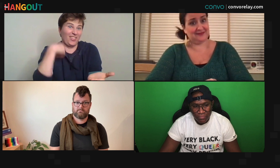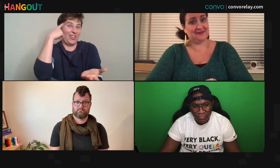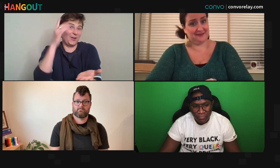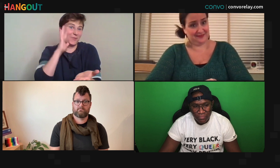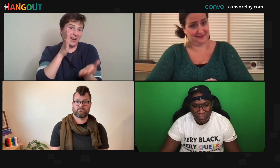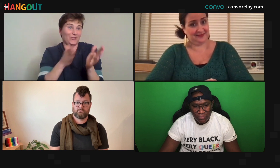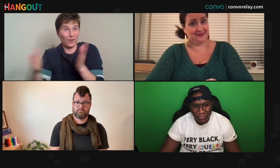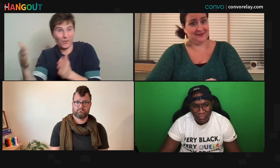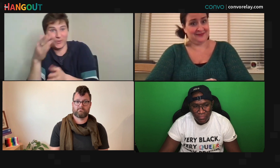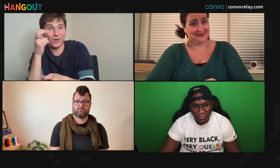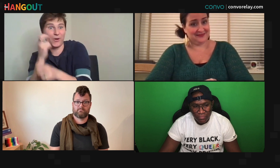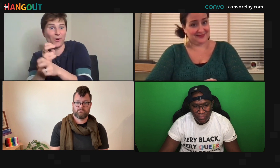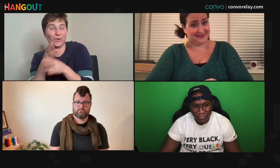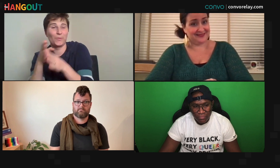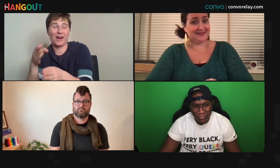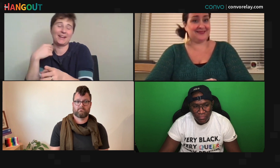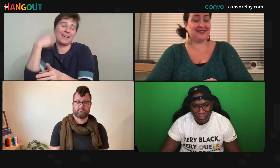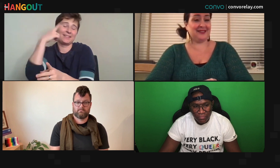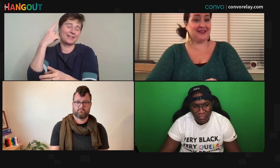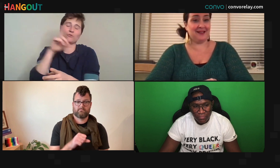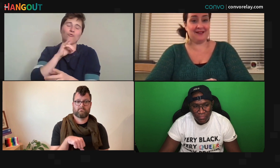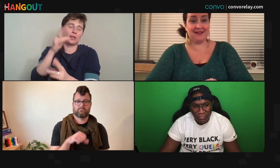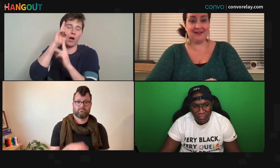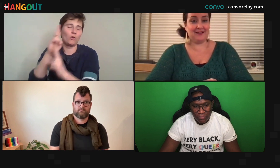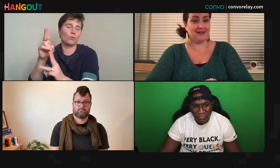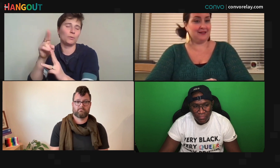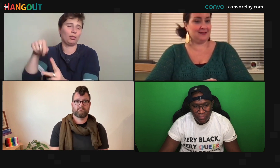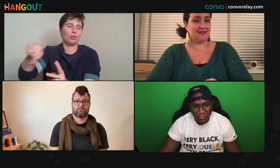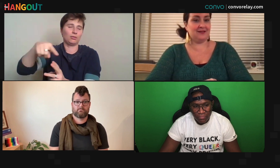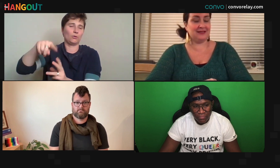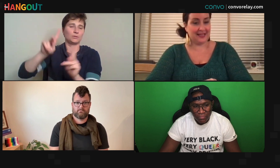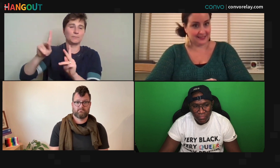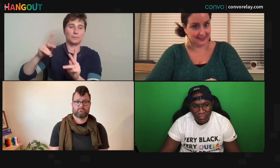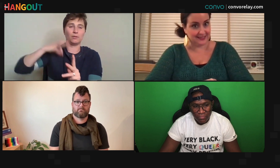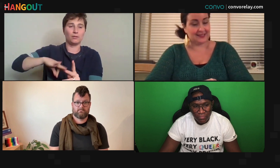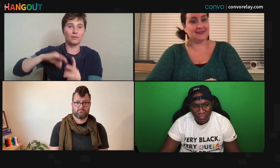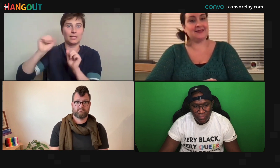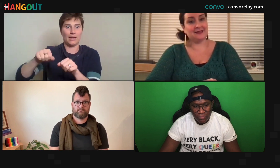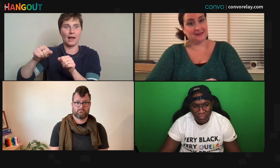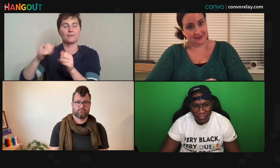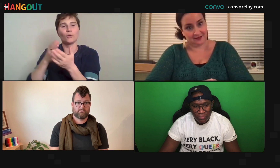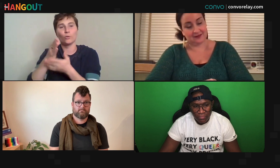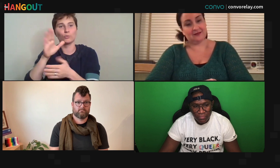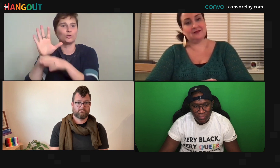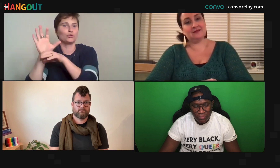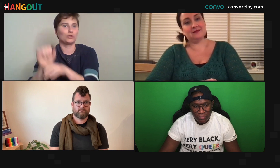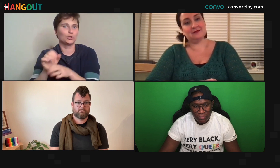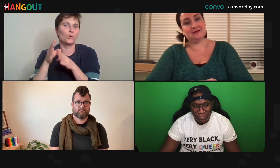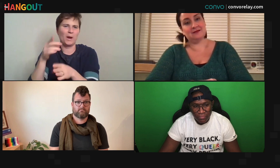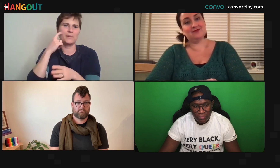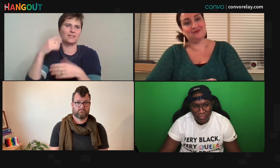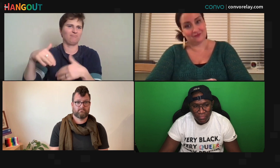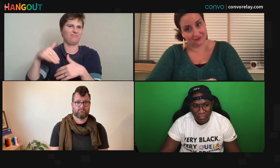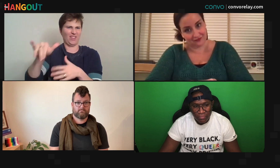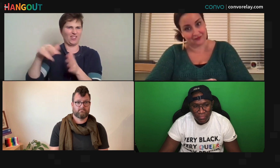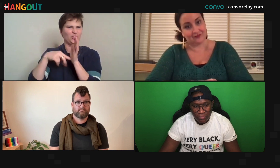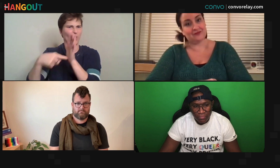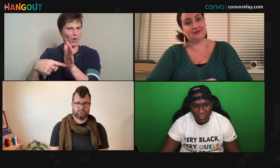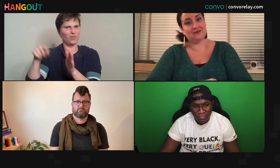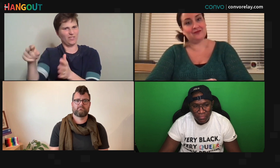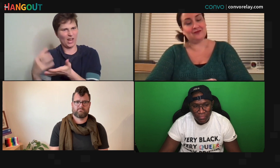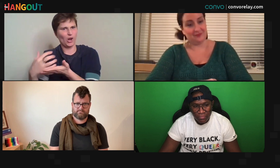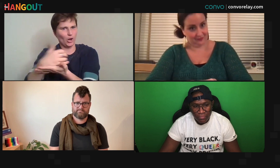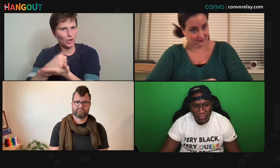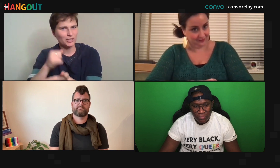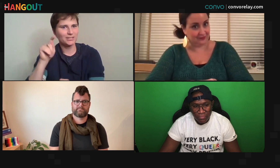book. It was truly a dream. And fortunately I didn't have to go through the hard way. And but